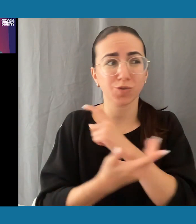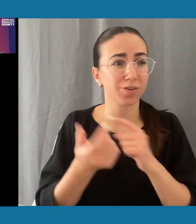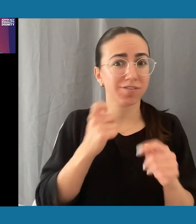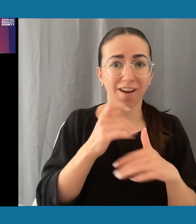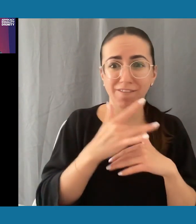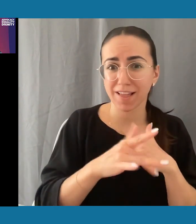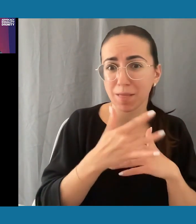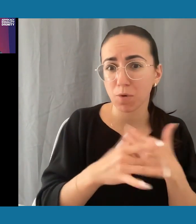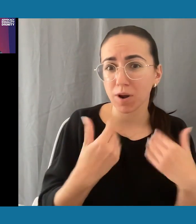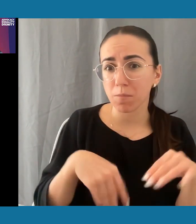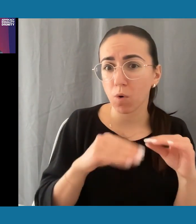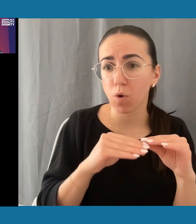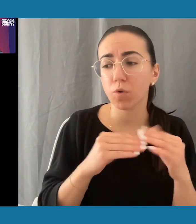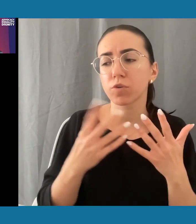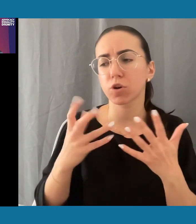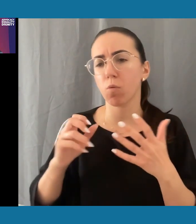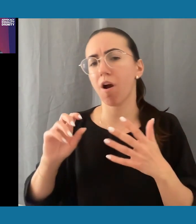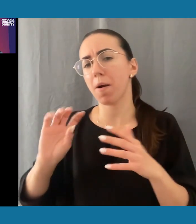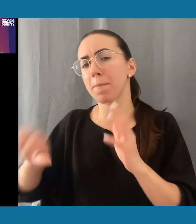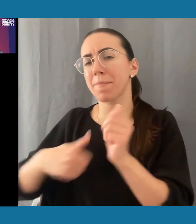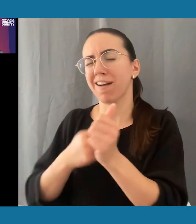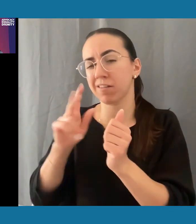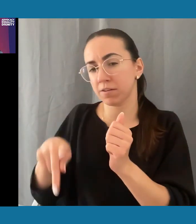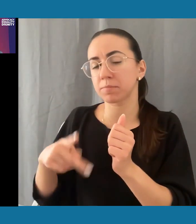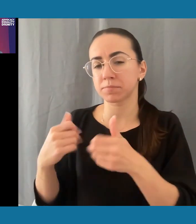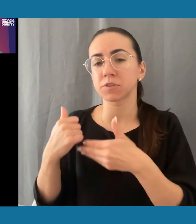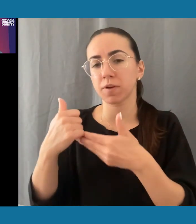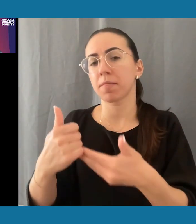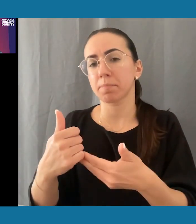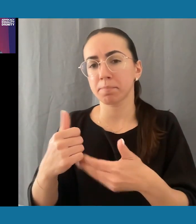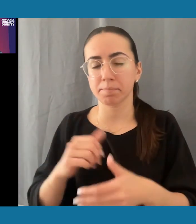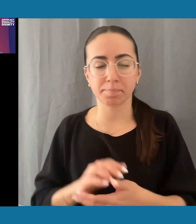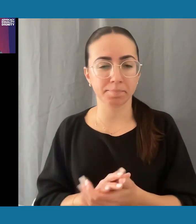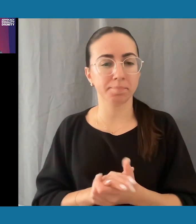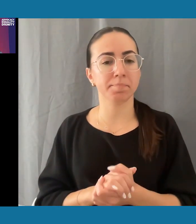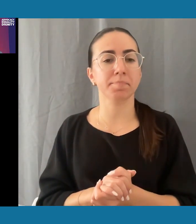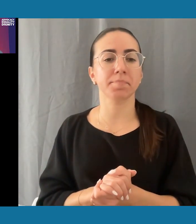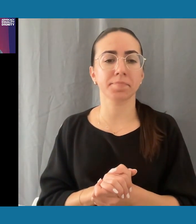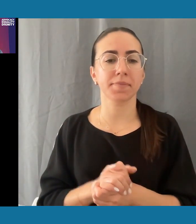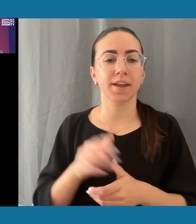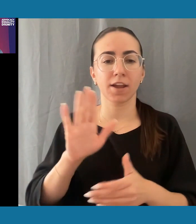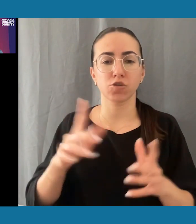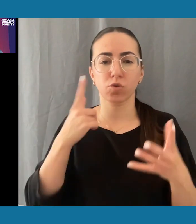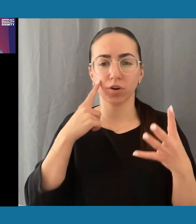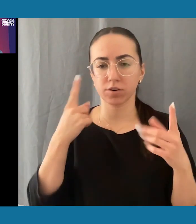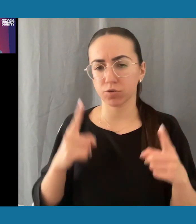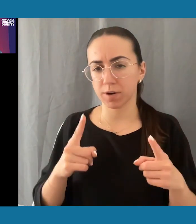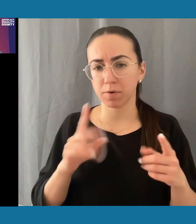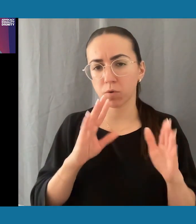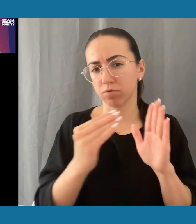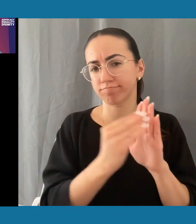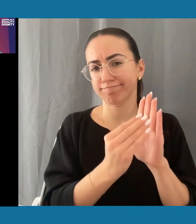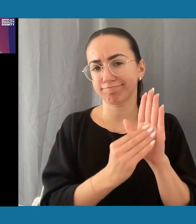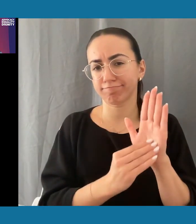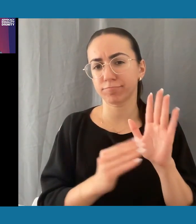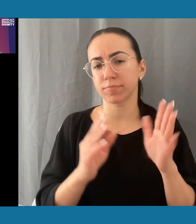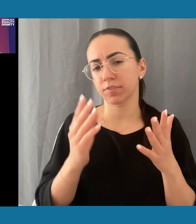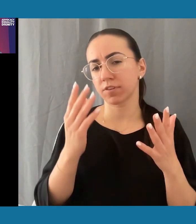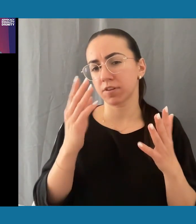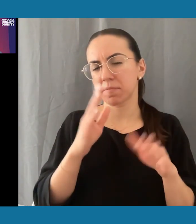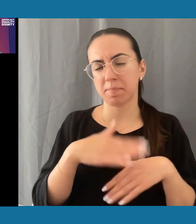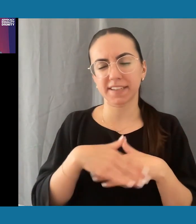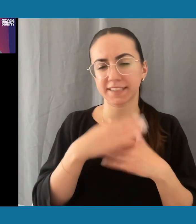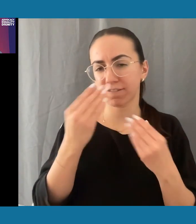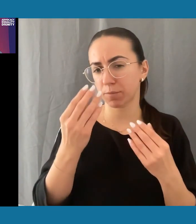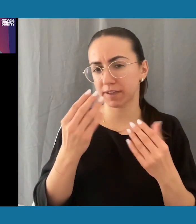ready to step in. And then in your agreement, you're going to include that basic information for the decision maker and supporter, their name, their